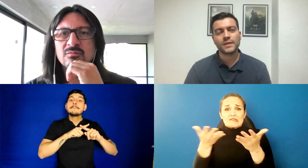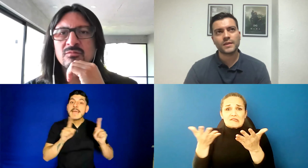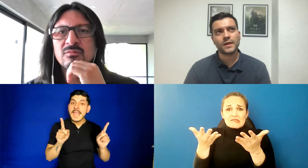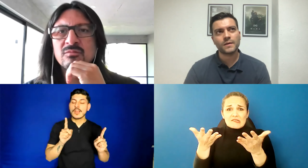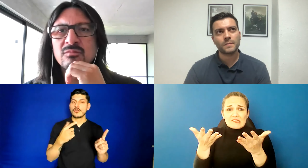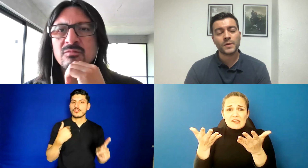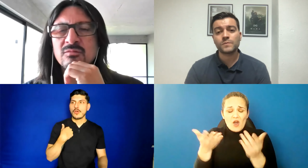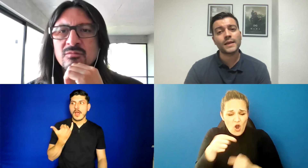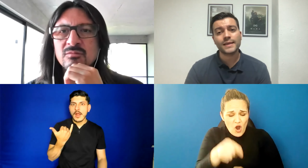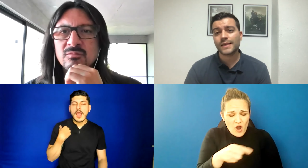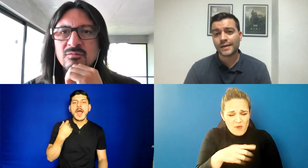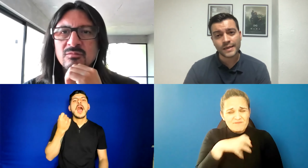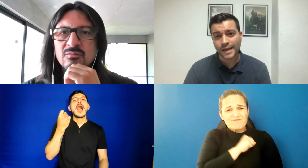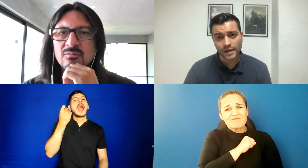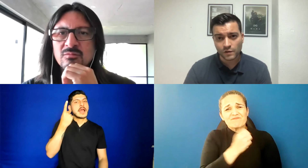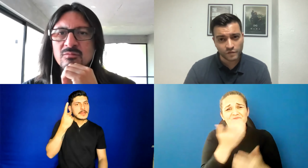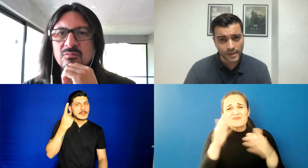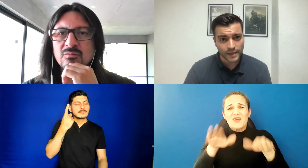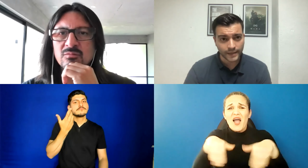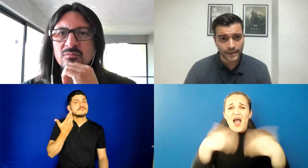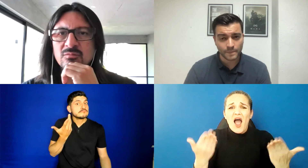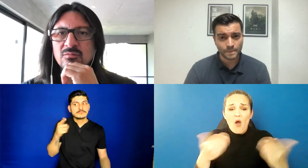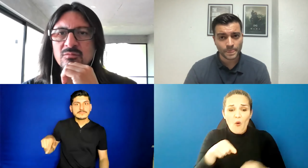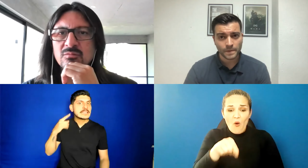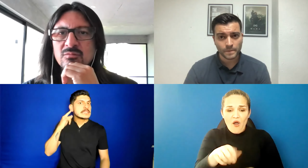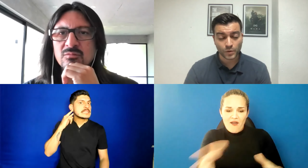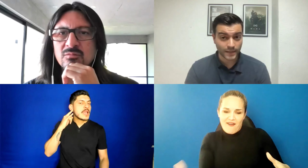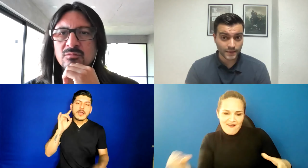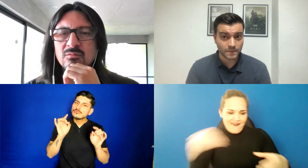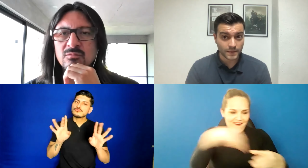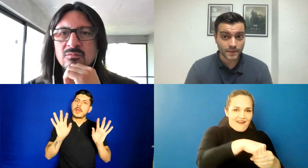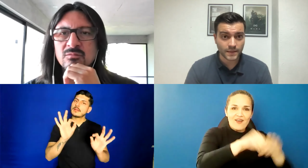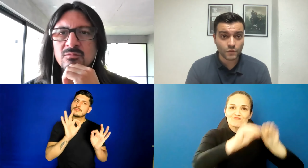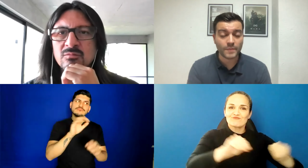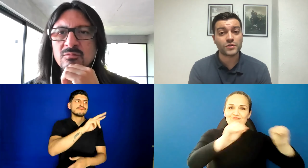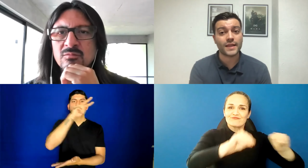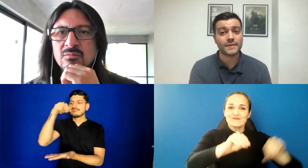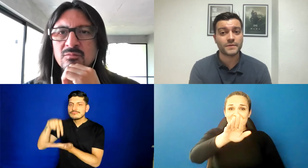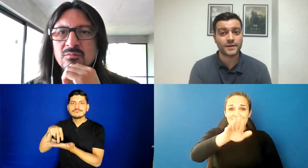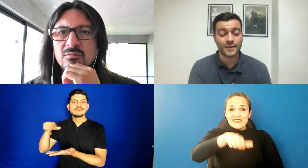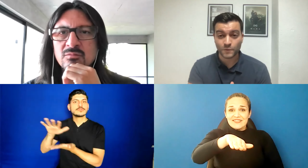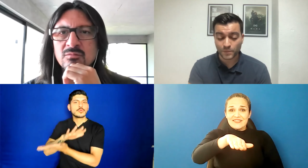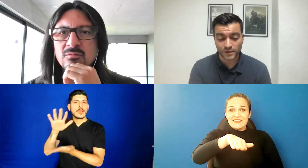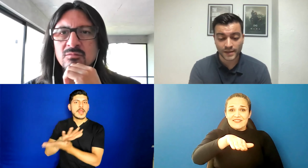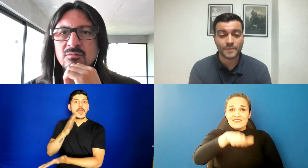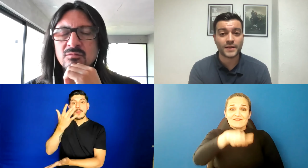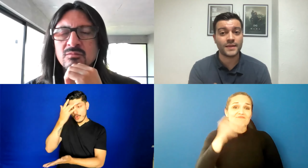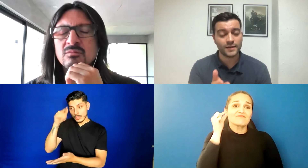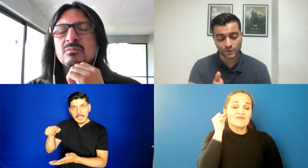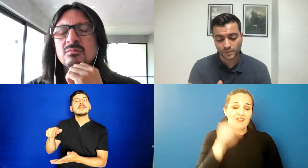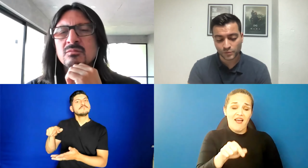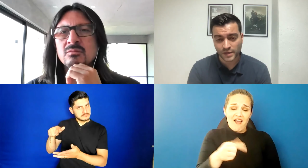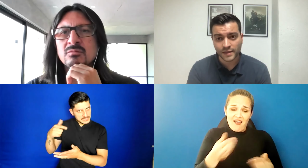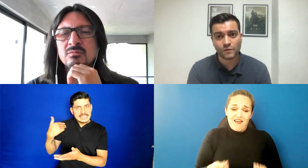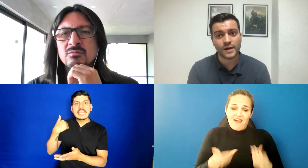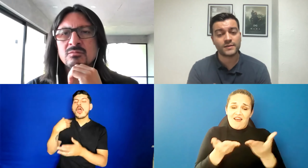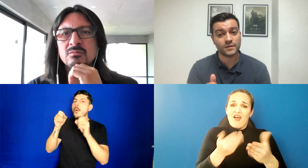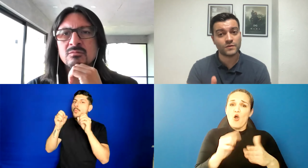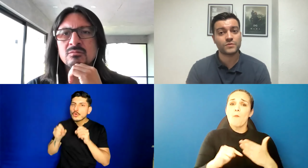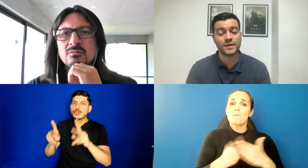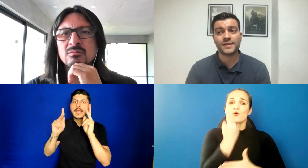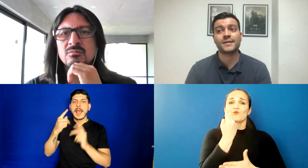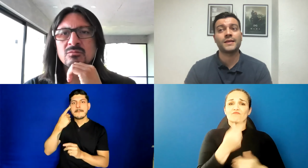me think, this is a cruel, cruel life. But at the same time, I thought, thank God that this child was able